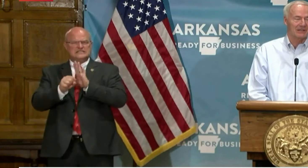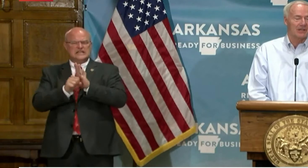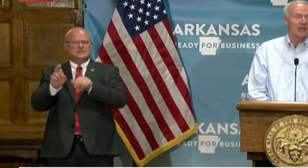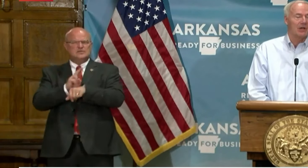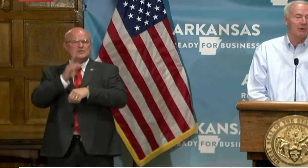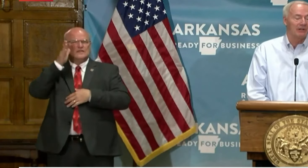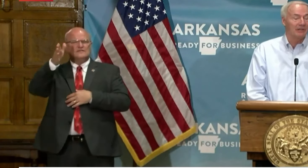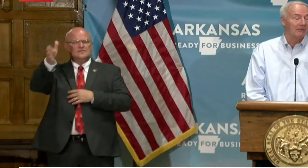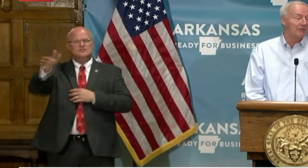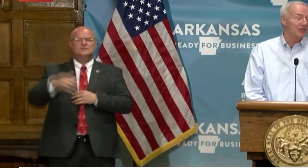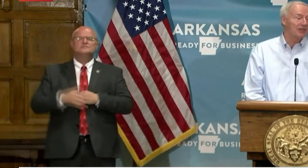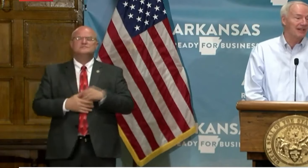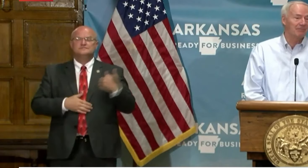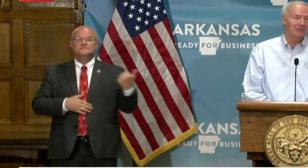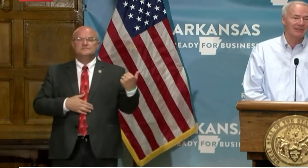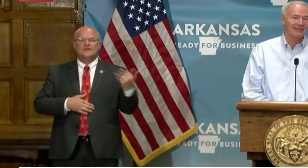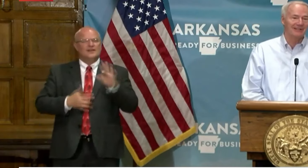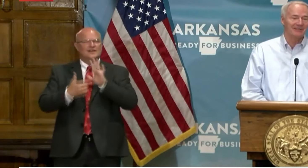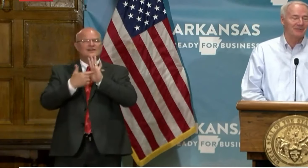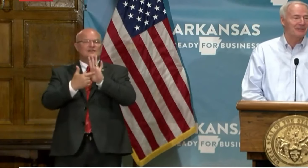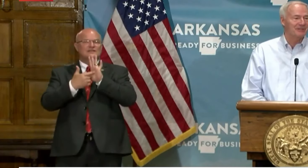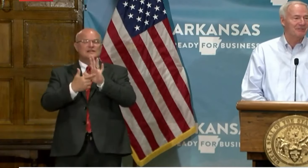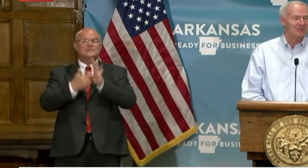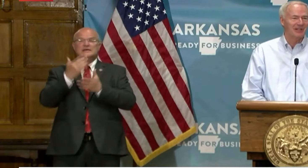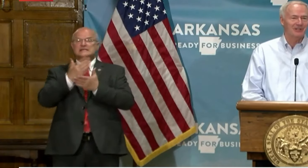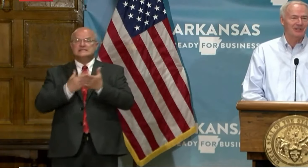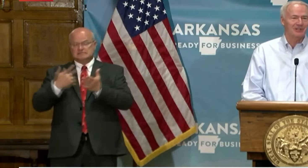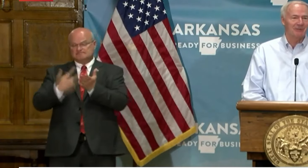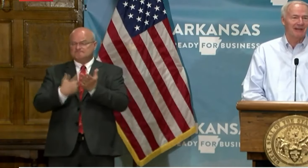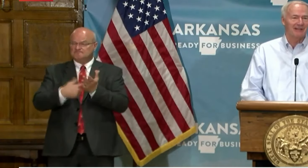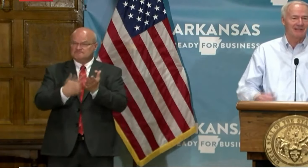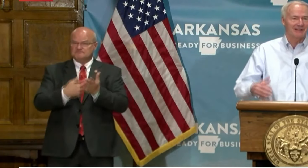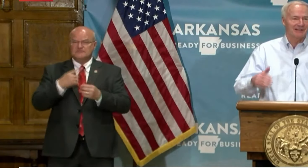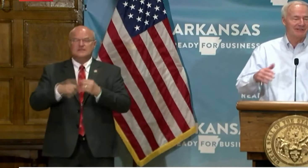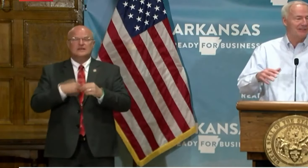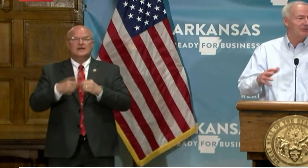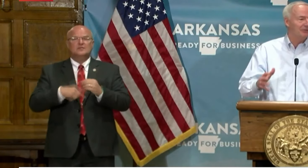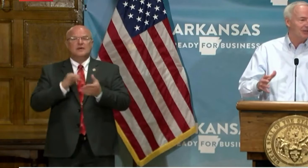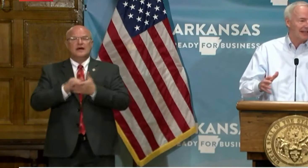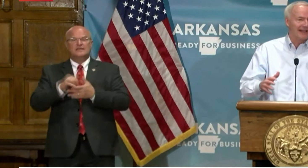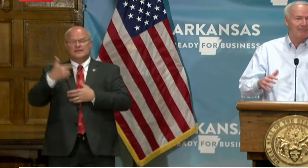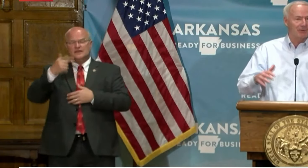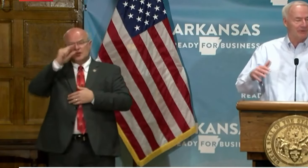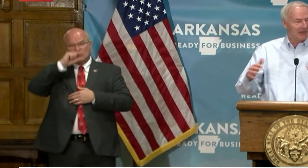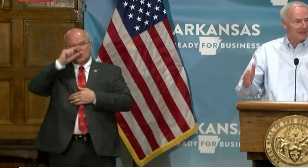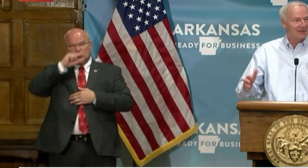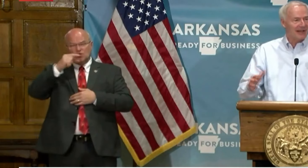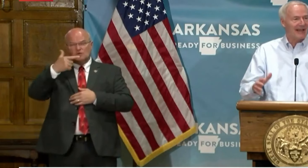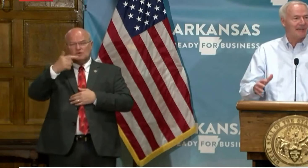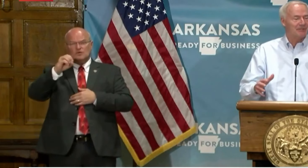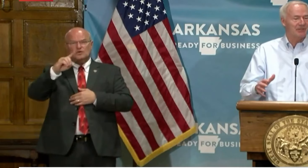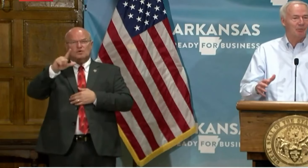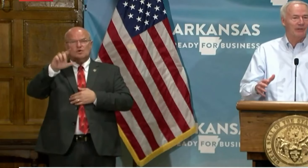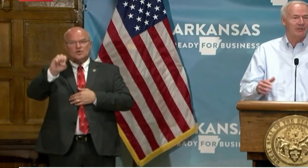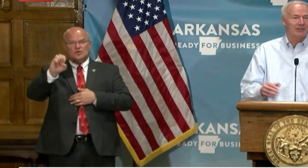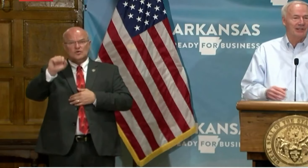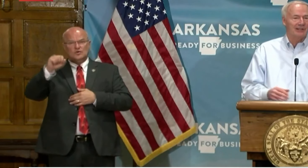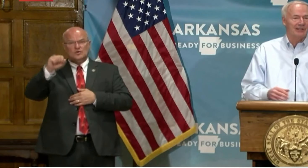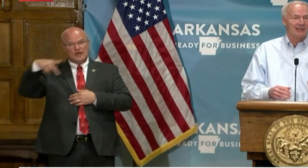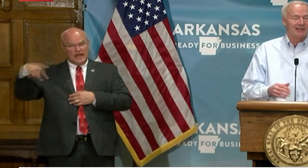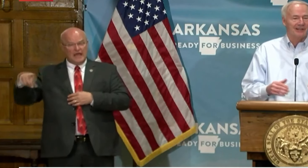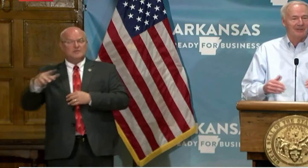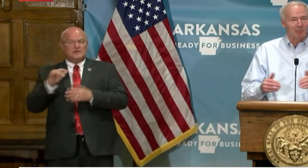future? Well, for example, there's been some discussions about the Google app or other apps in